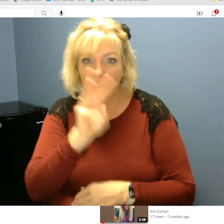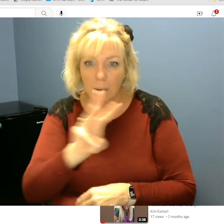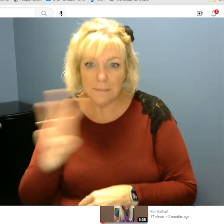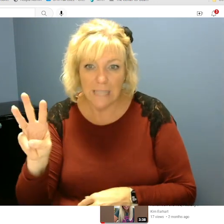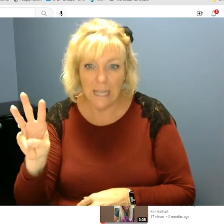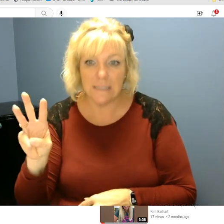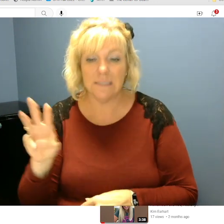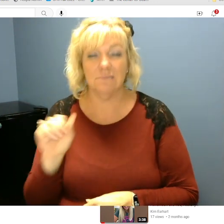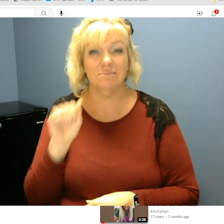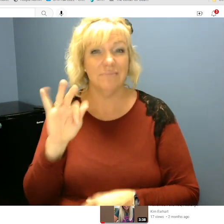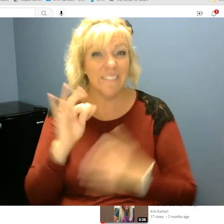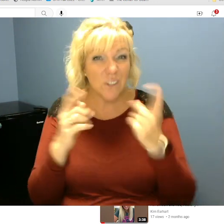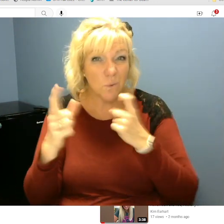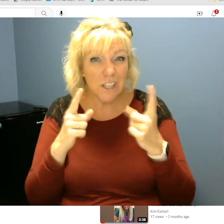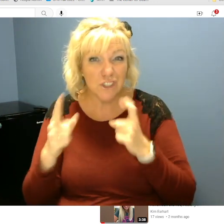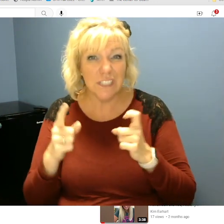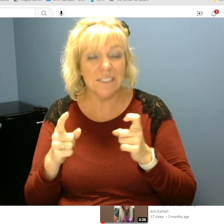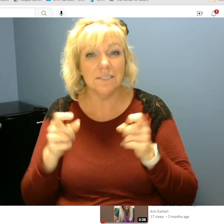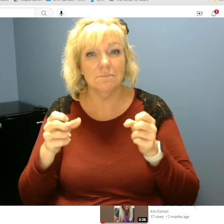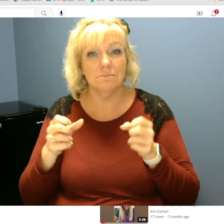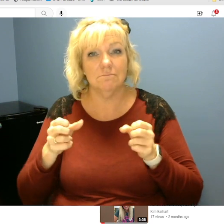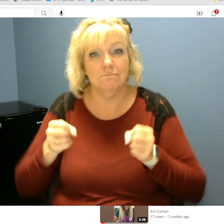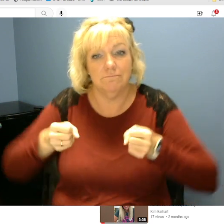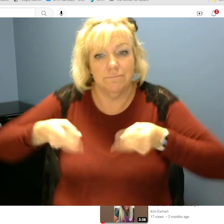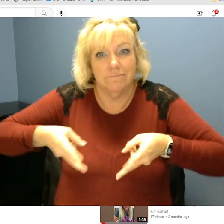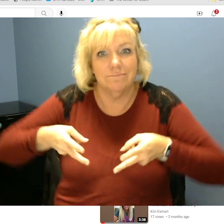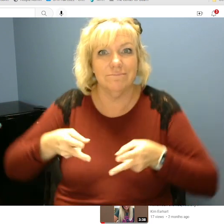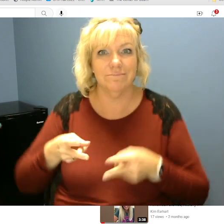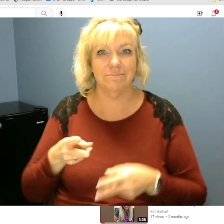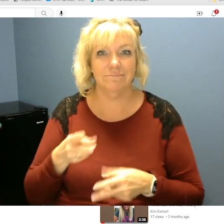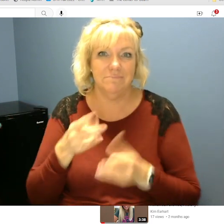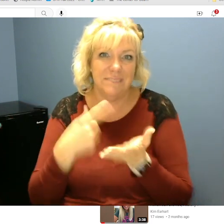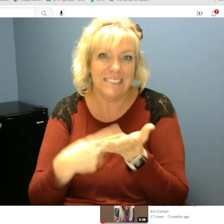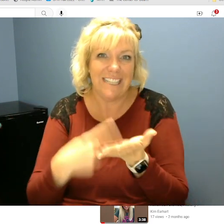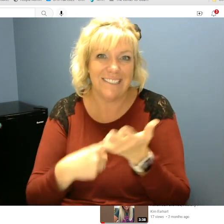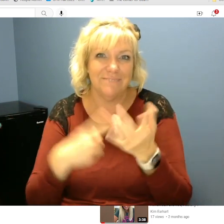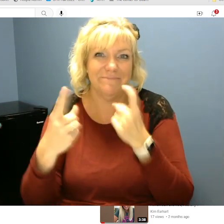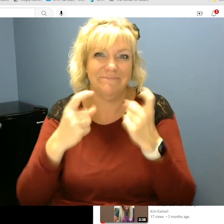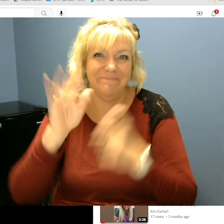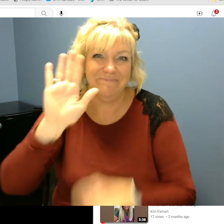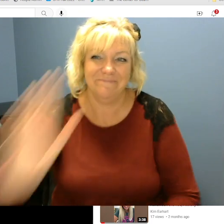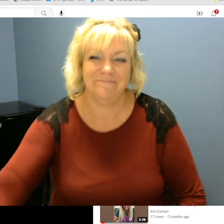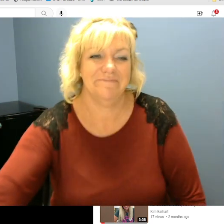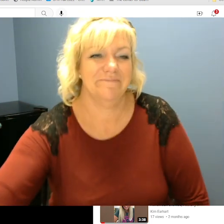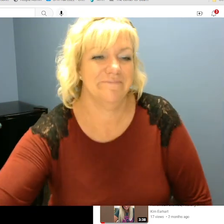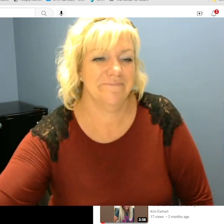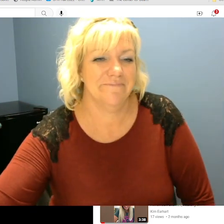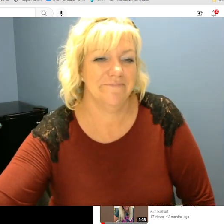But if you have any questions, you can leave those in the modules below. Thanks.